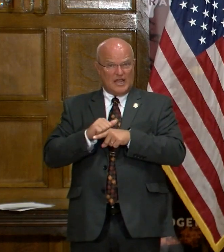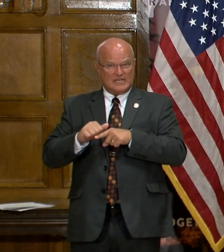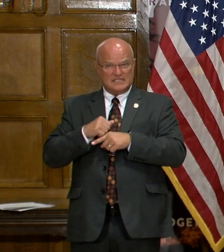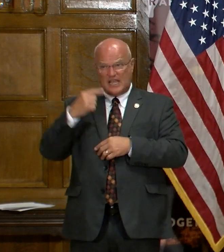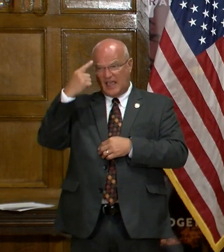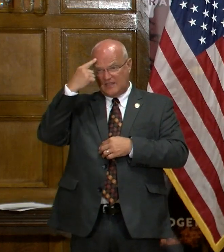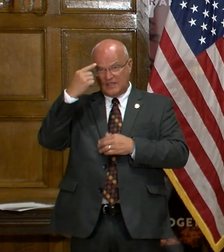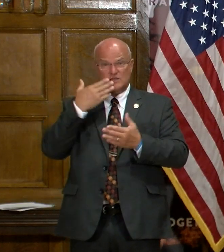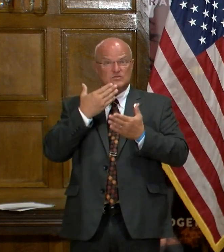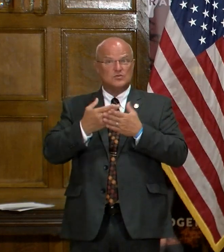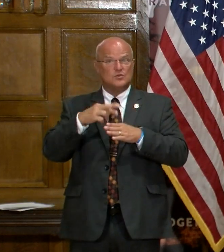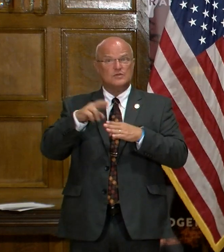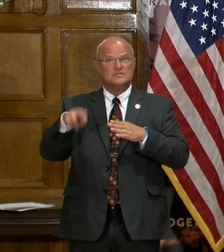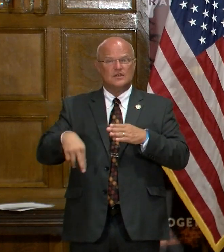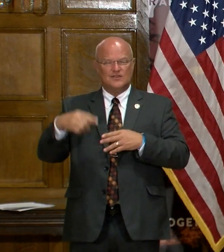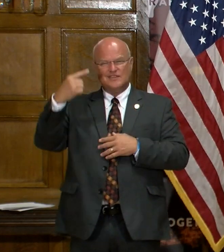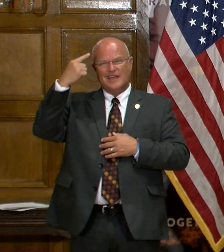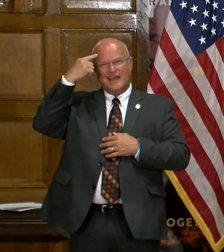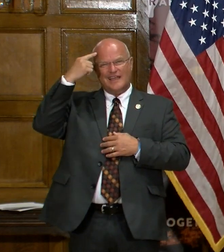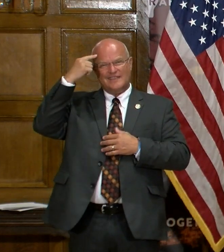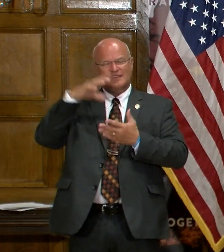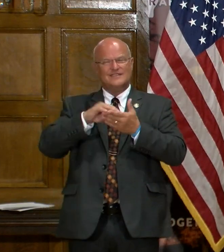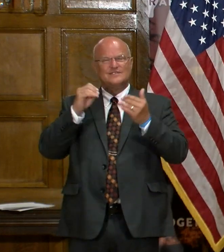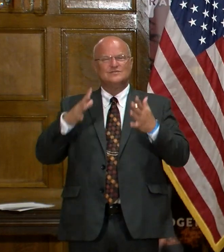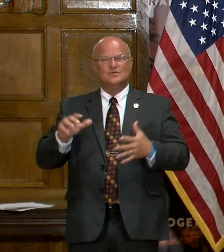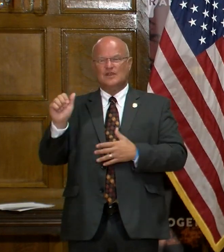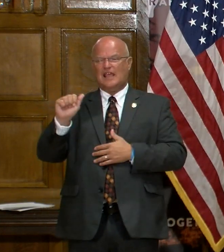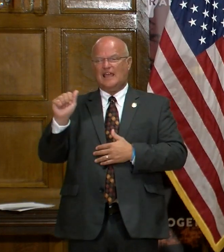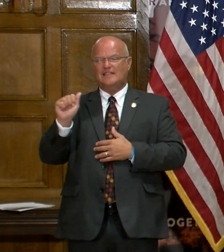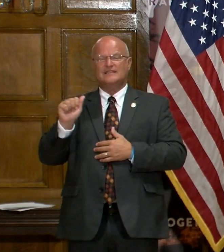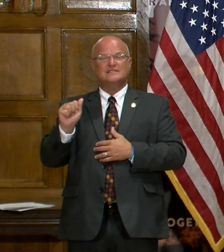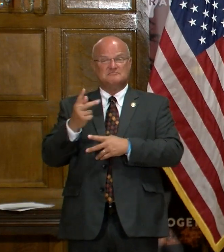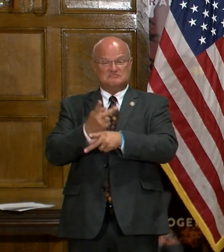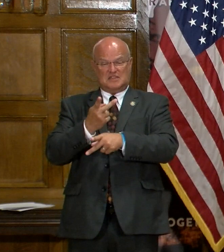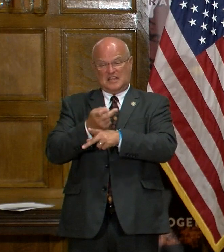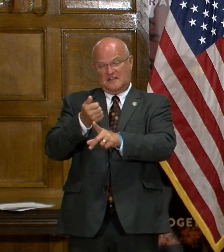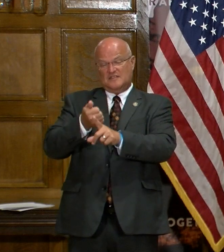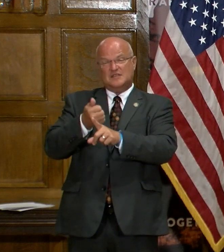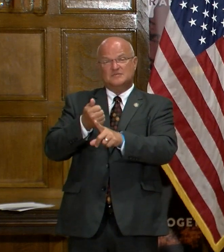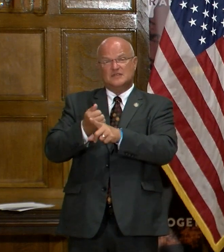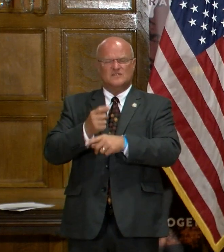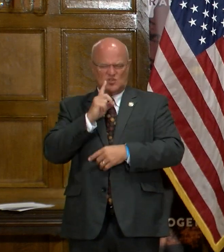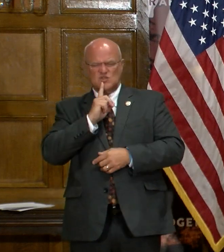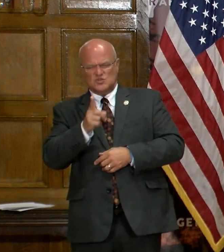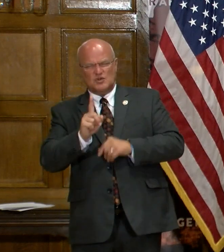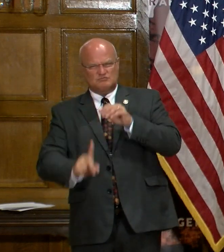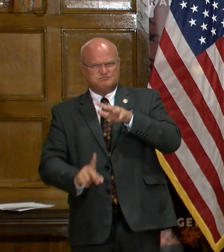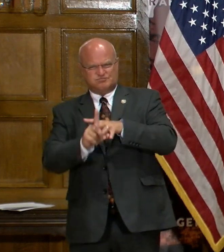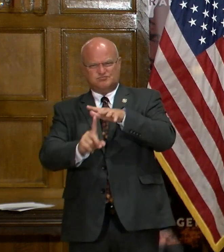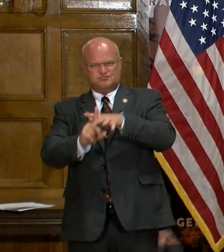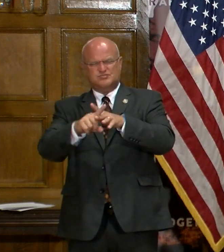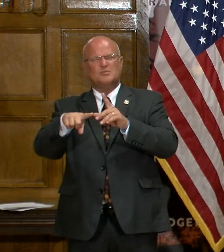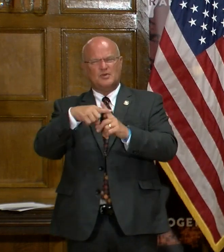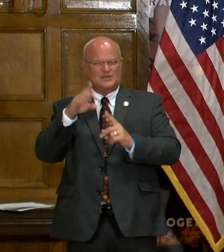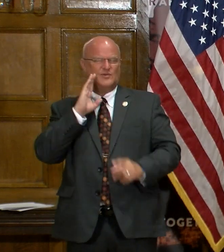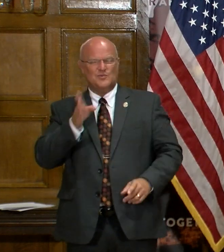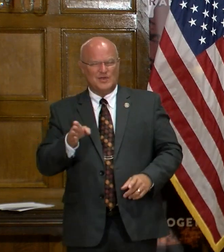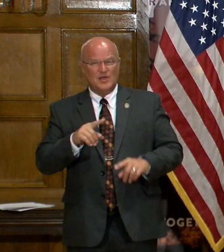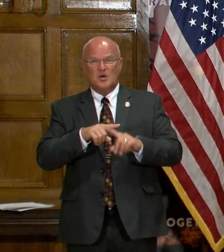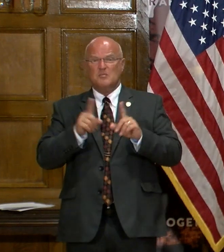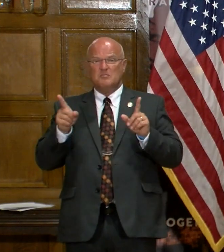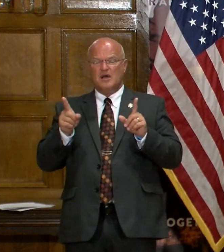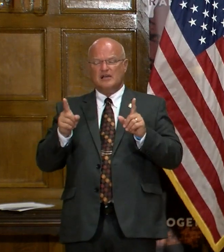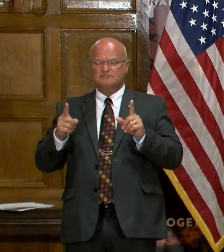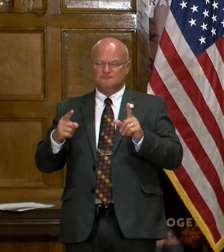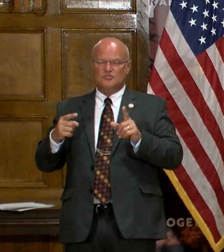I think it's been a good result. I think the student athletes are taking care of themselves. Sure, there's going to be a positive case, but you work